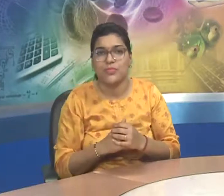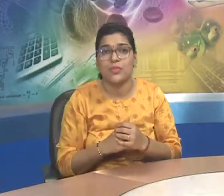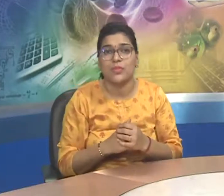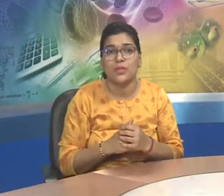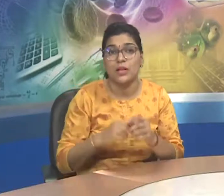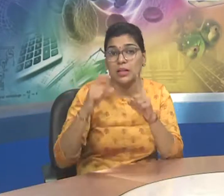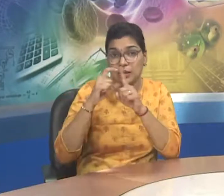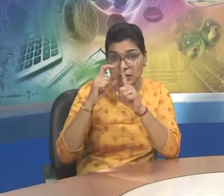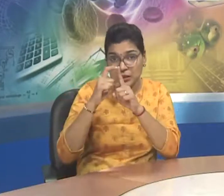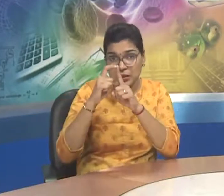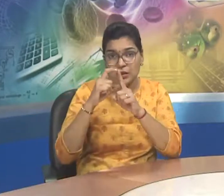neglect.